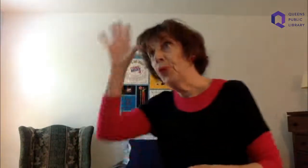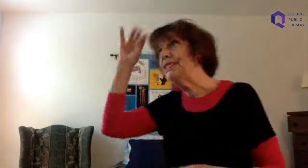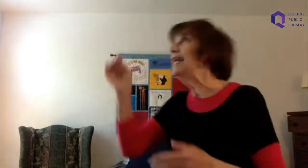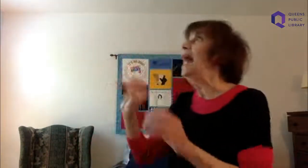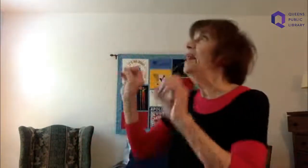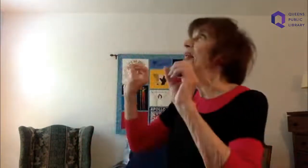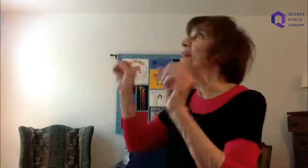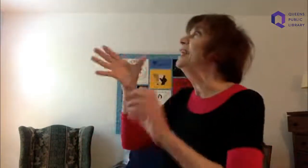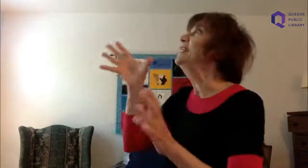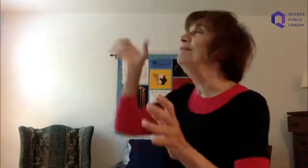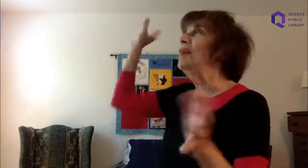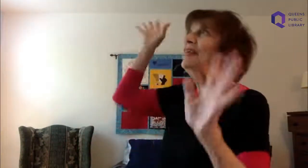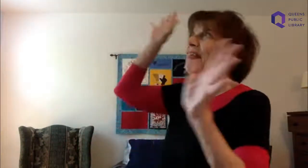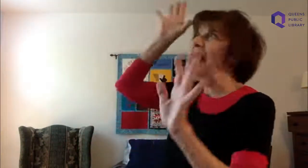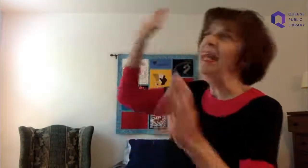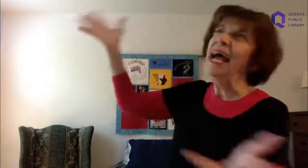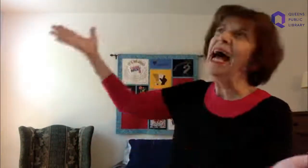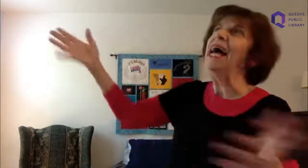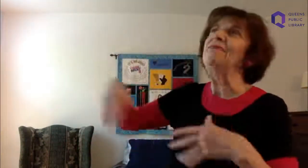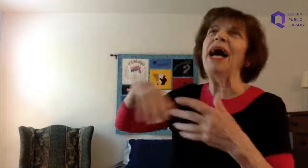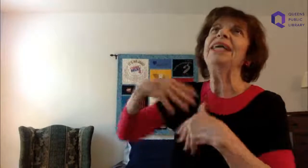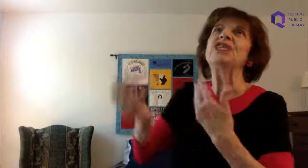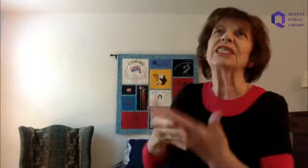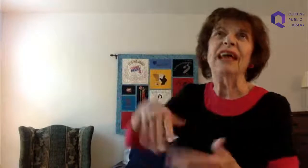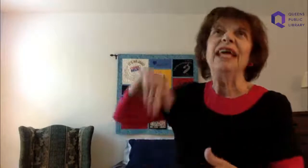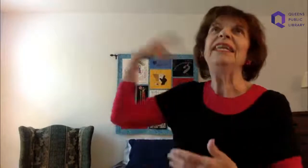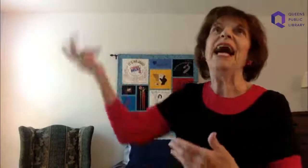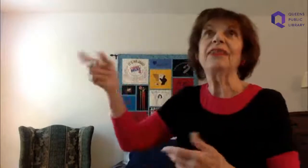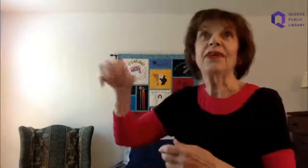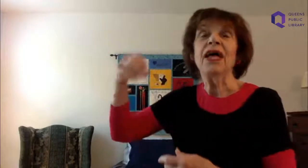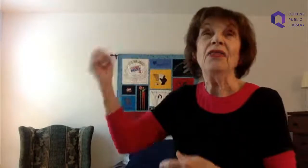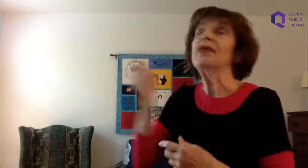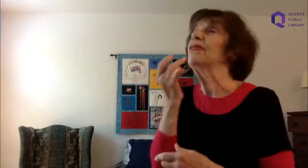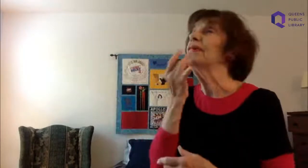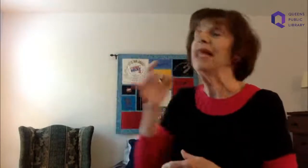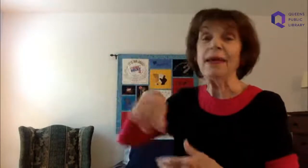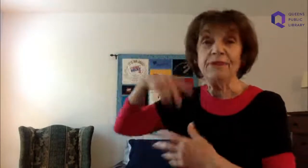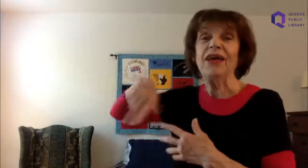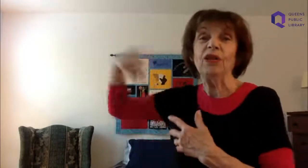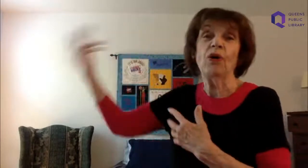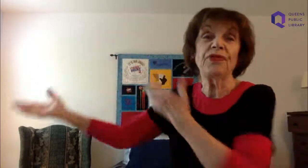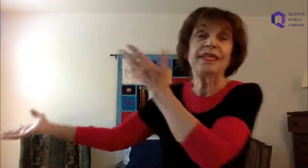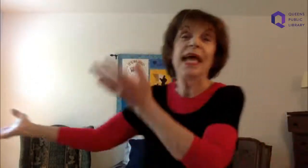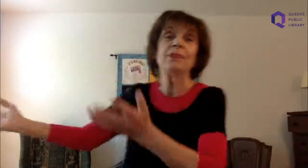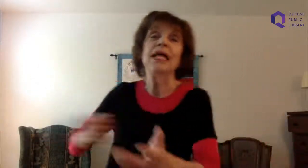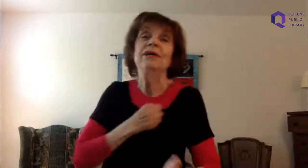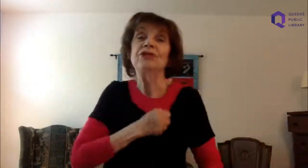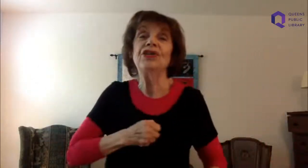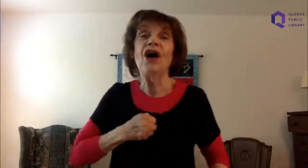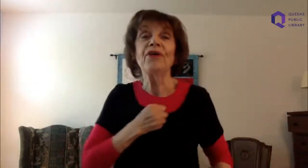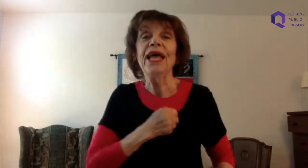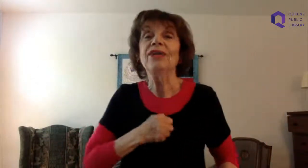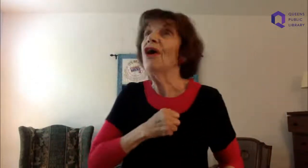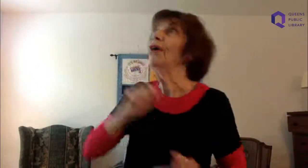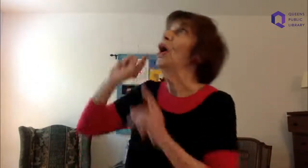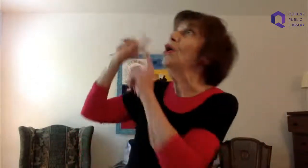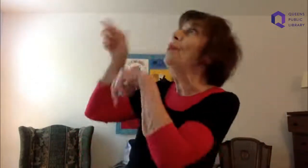said, nothing, Dad. I just knocked the lamp fell off the table. Sorry. Go back to